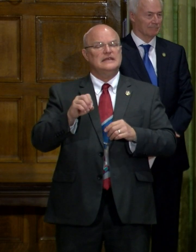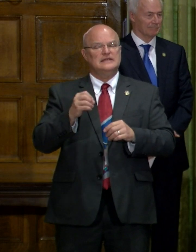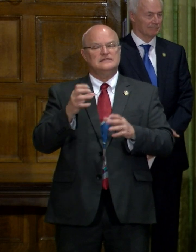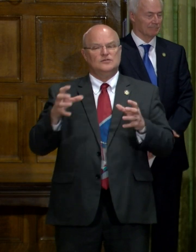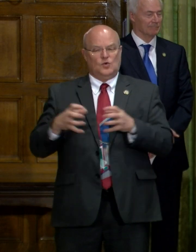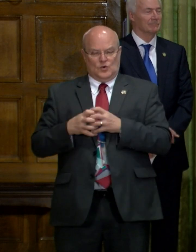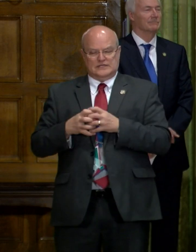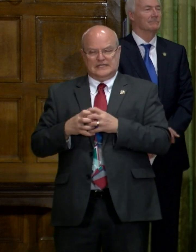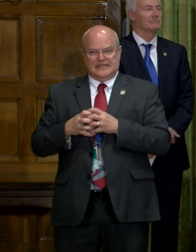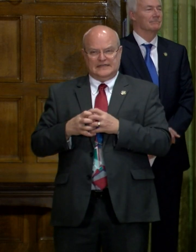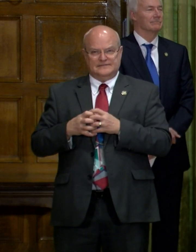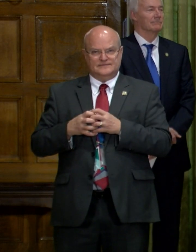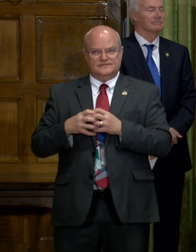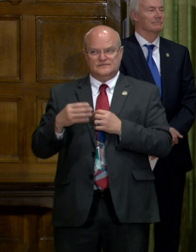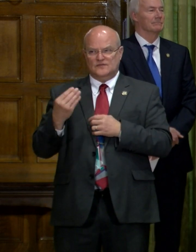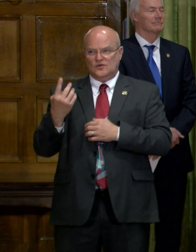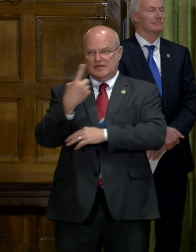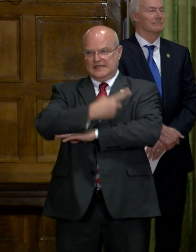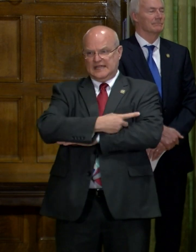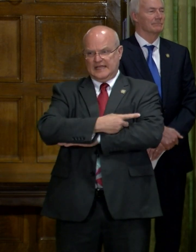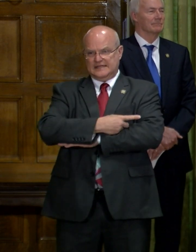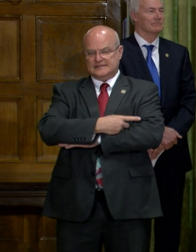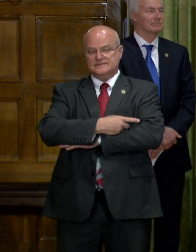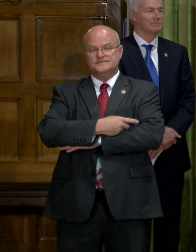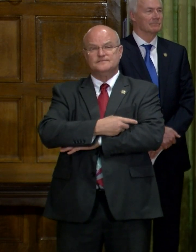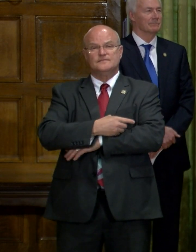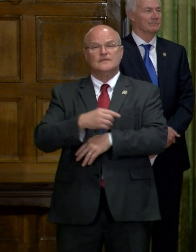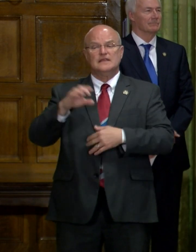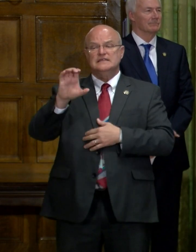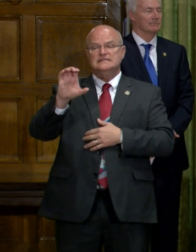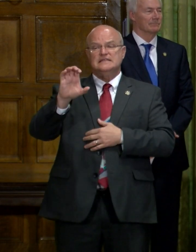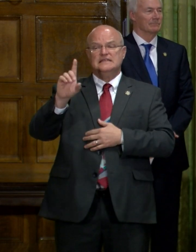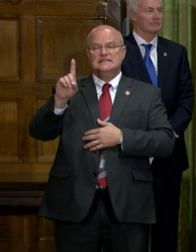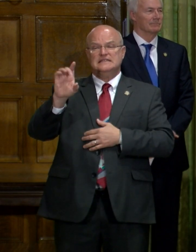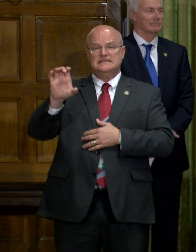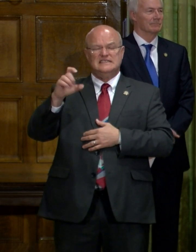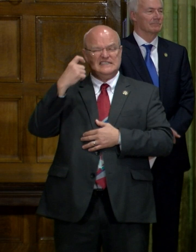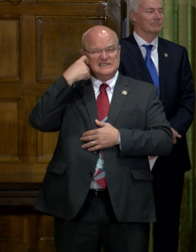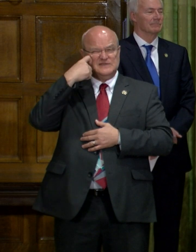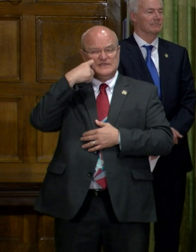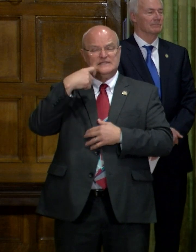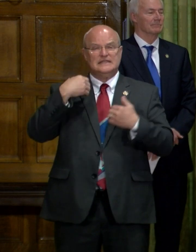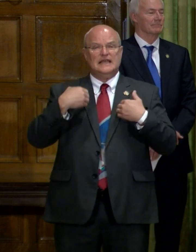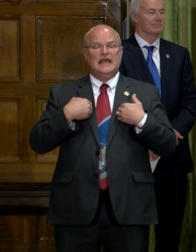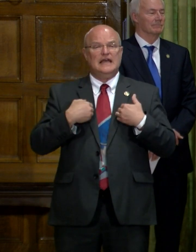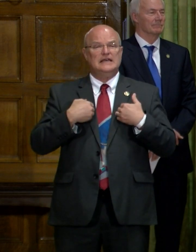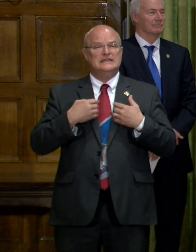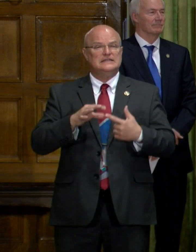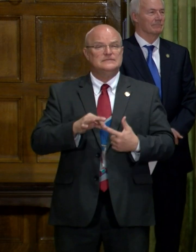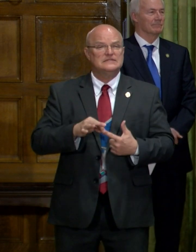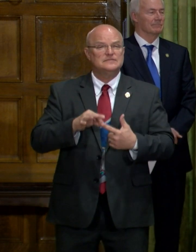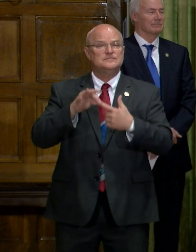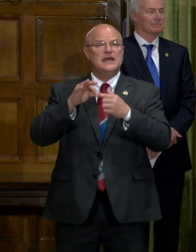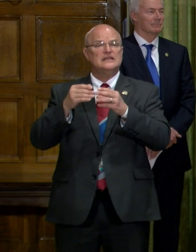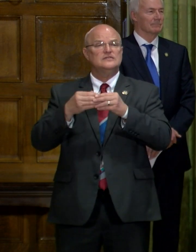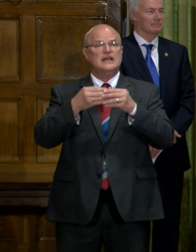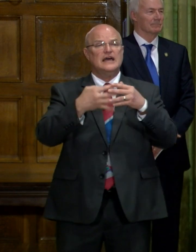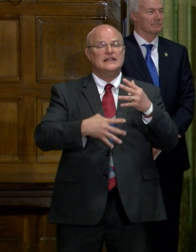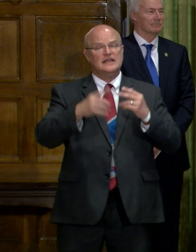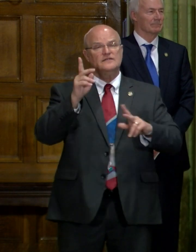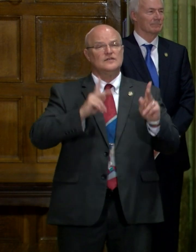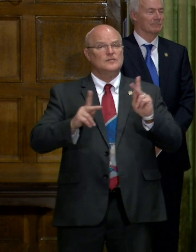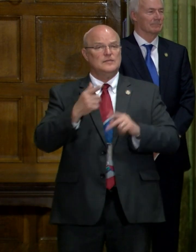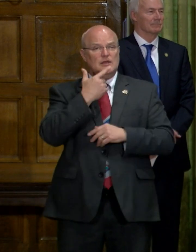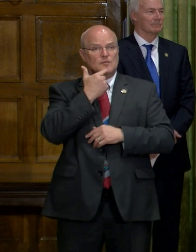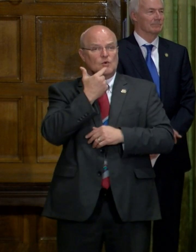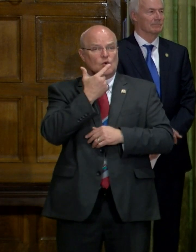that time. Now, the CDC has just recently come out with some special guidelines for those who